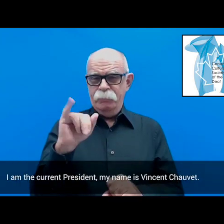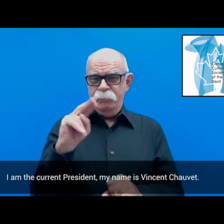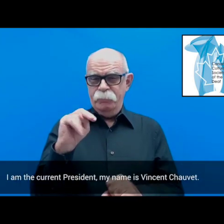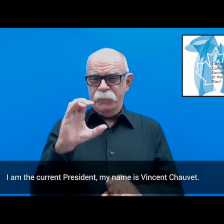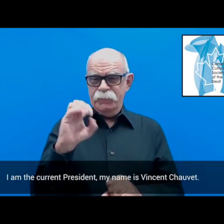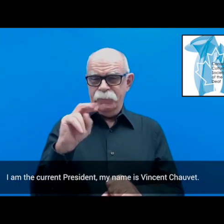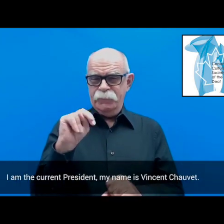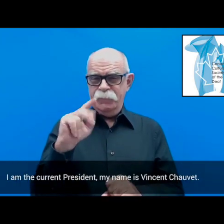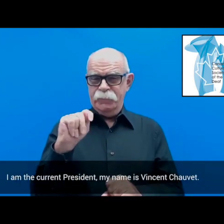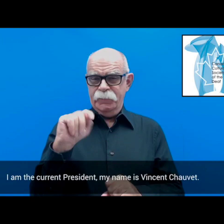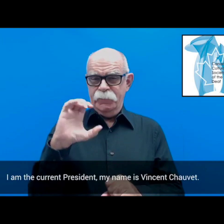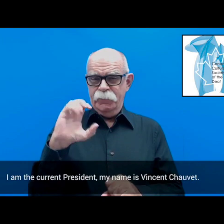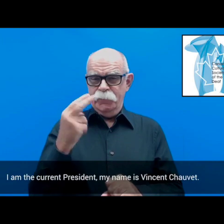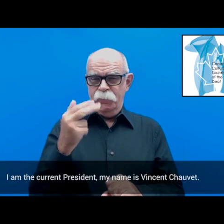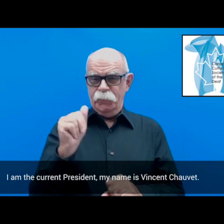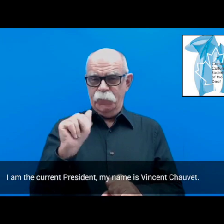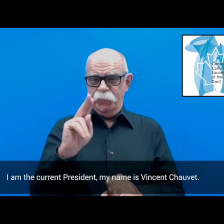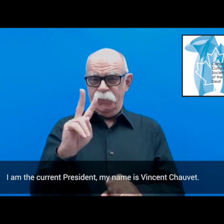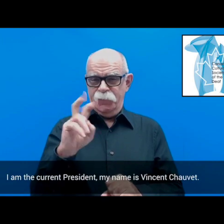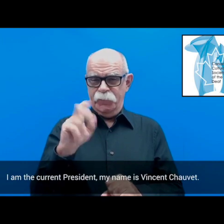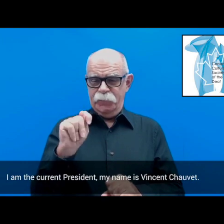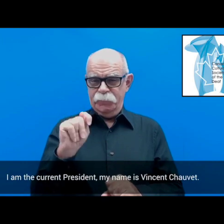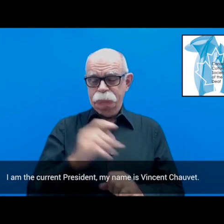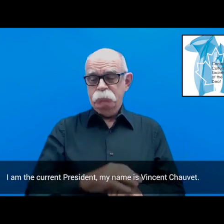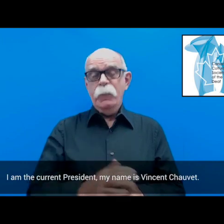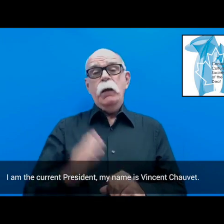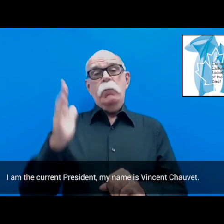I am the current president. My name is Vincent Chauvet.